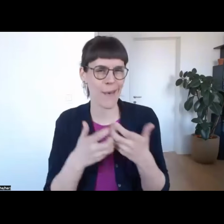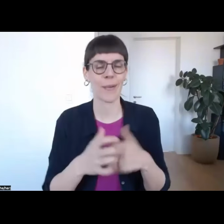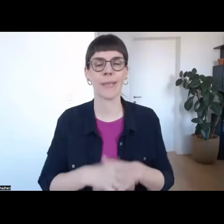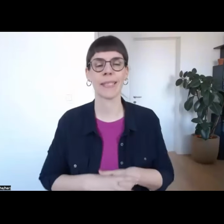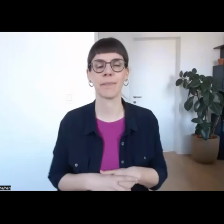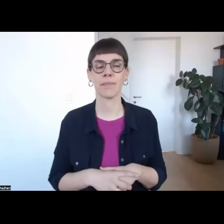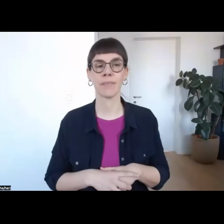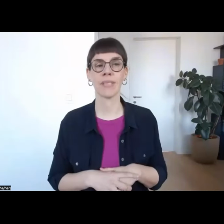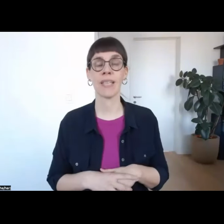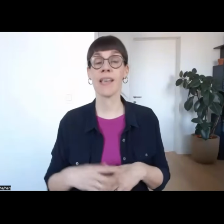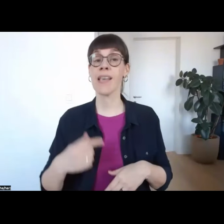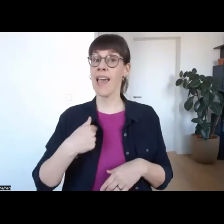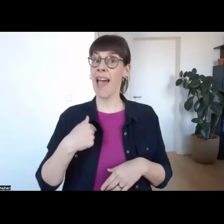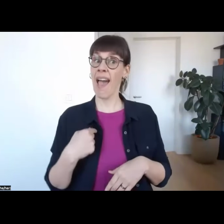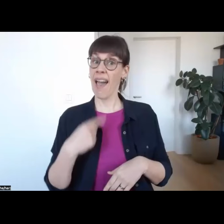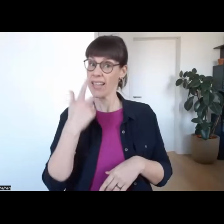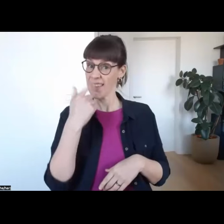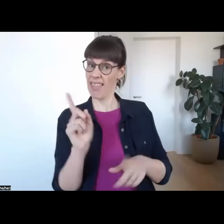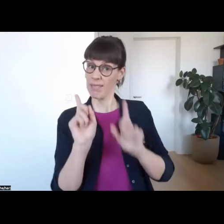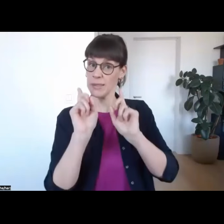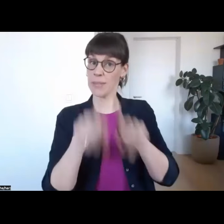And how would that dynamic play out?